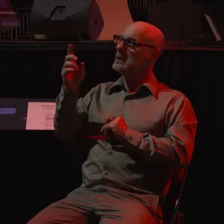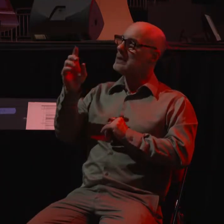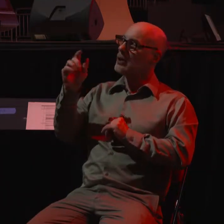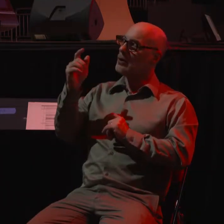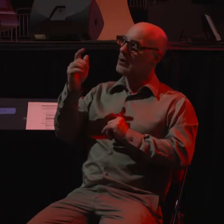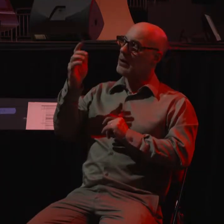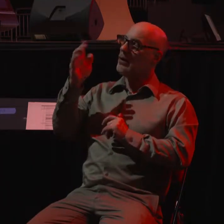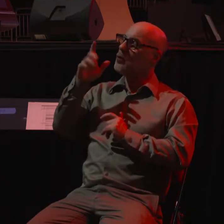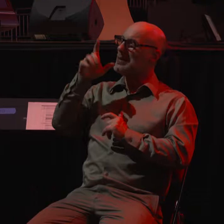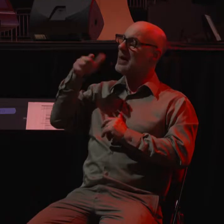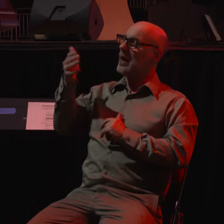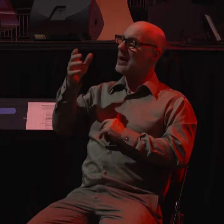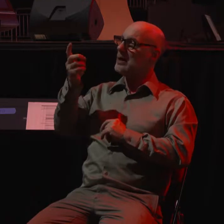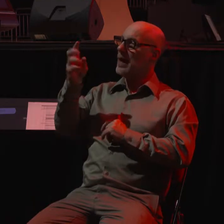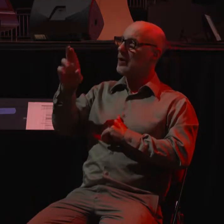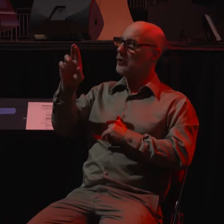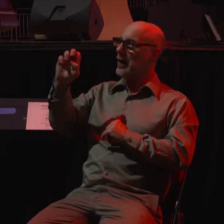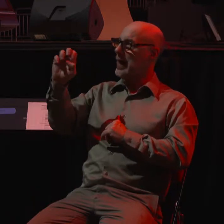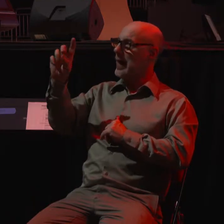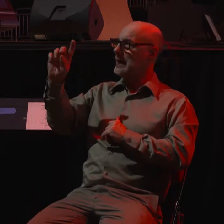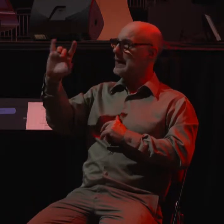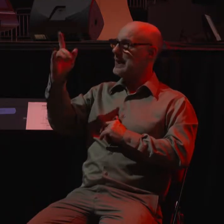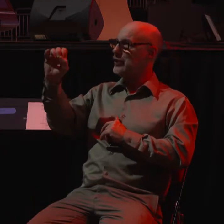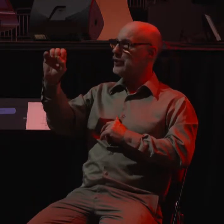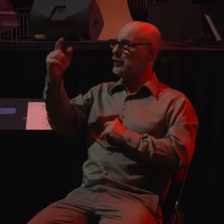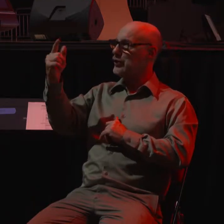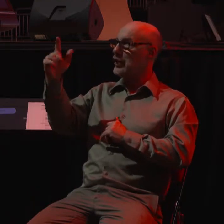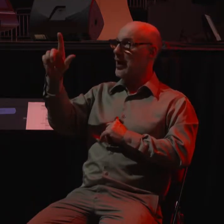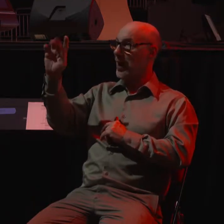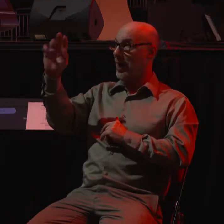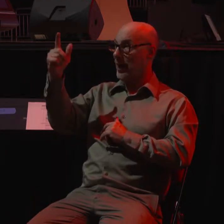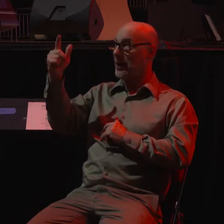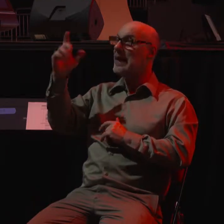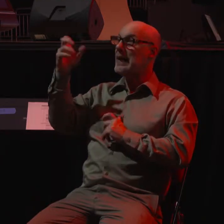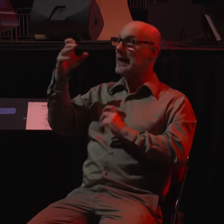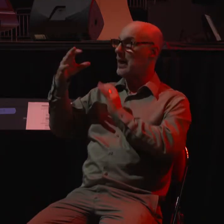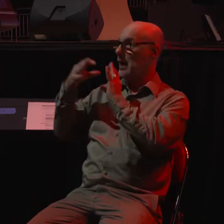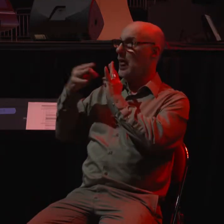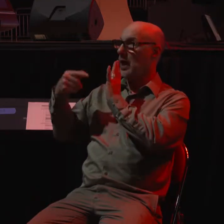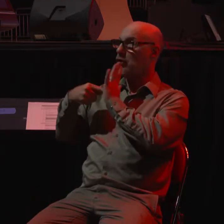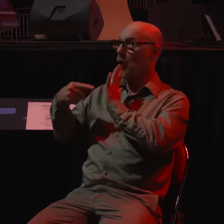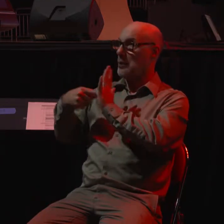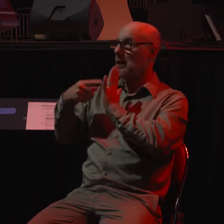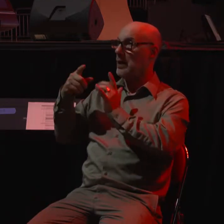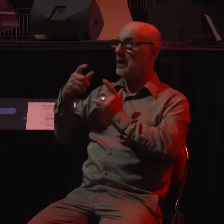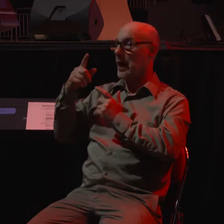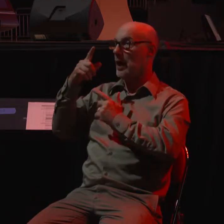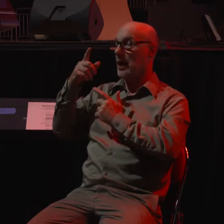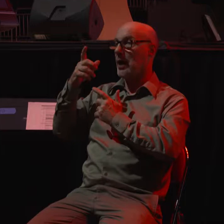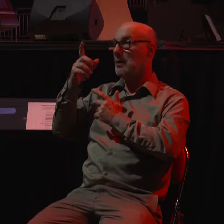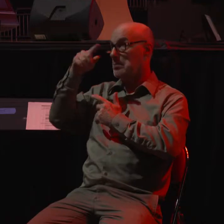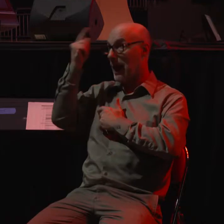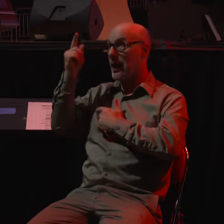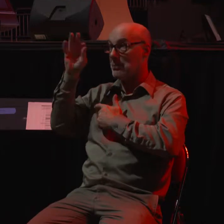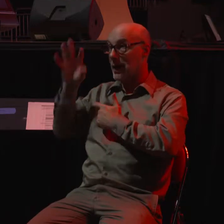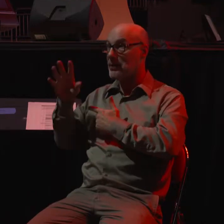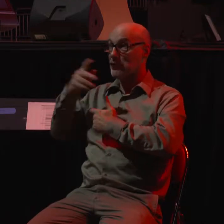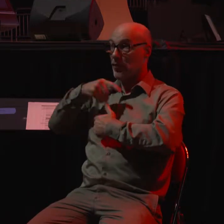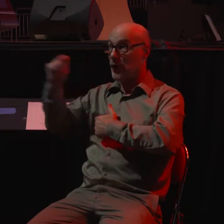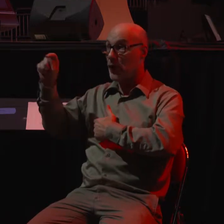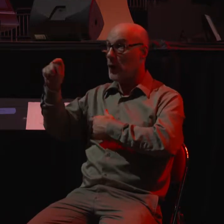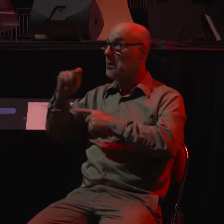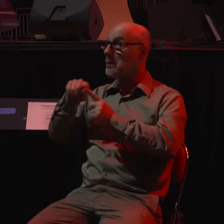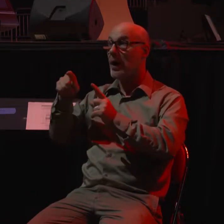B. Lane, I had never been introduced to any works in all of my studies by African-American pastor